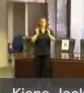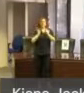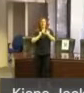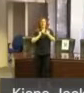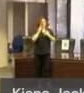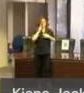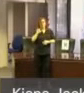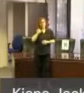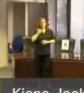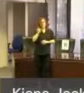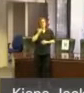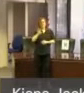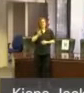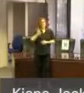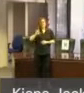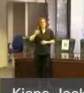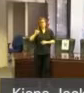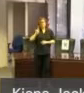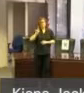radiation. These are found in Chapter